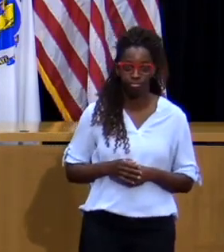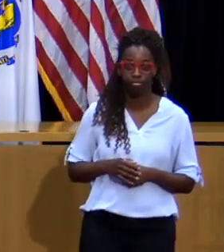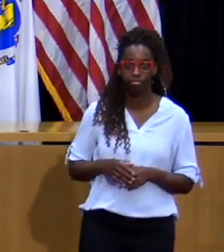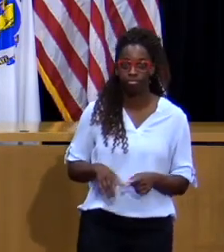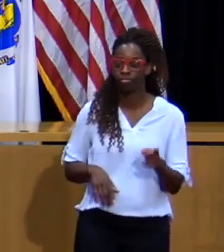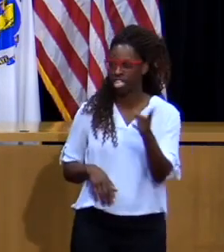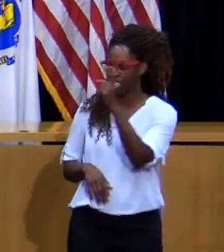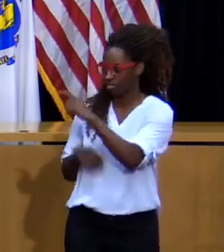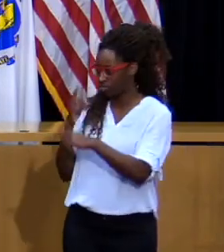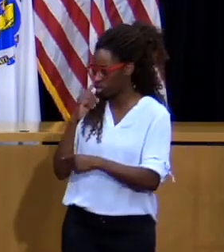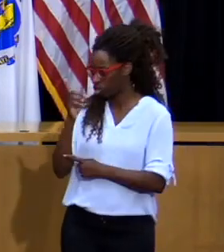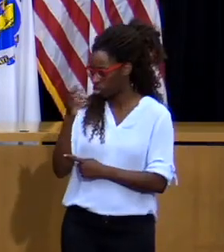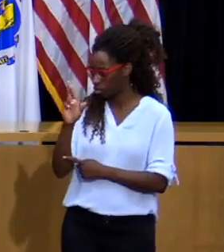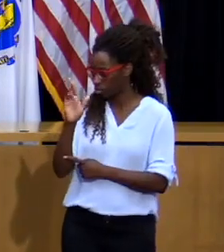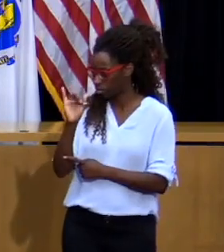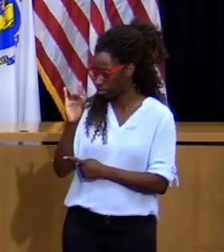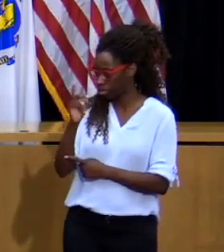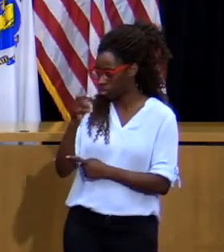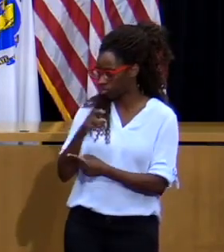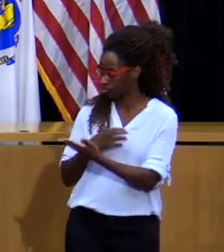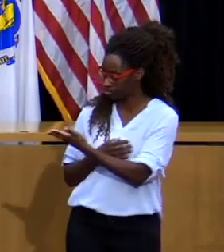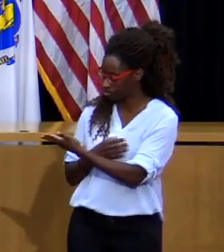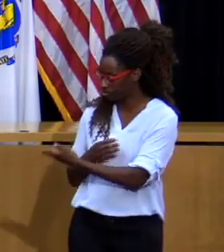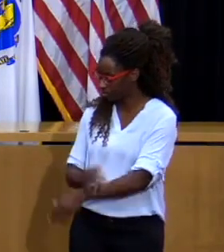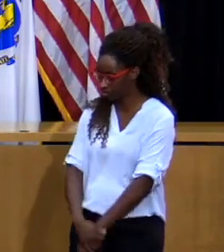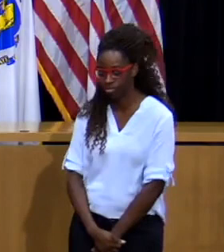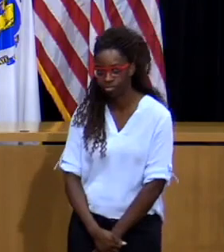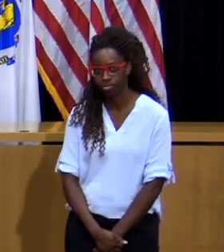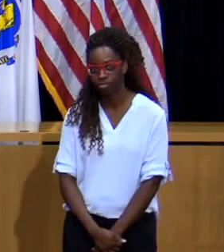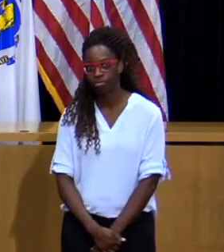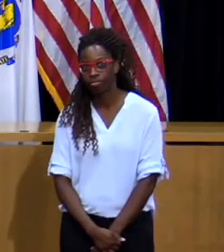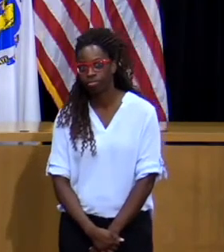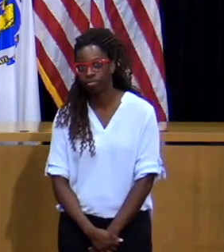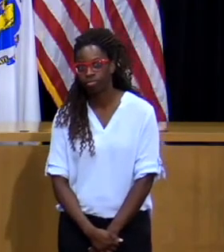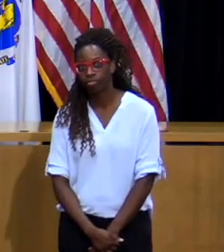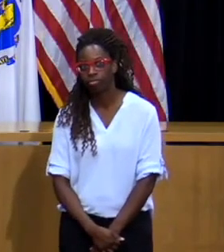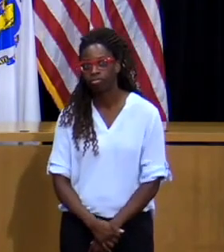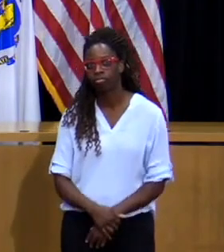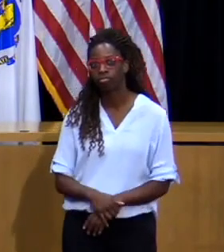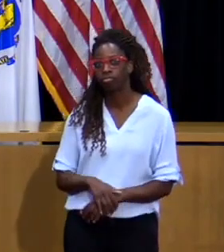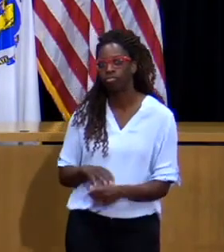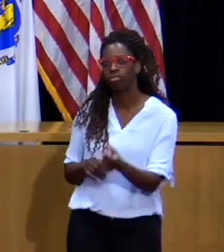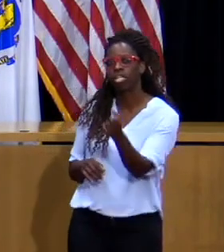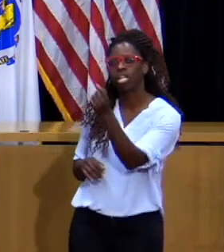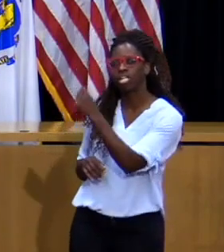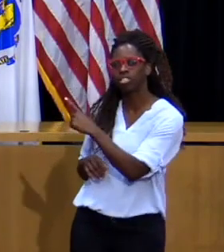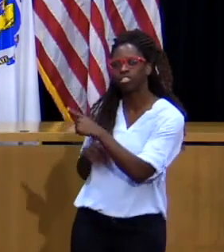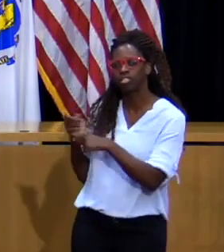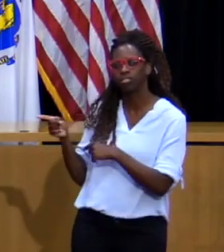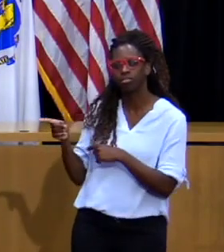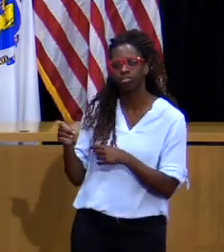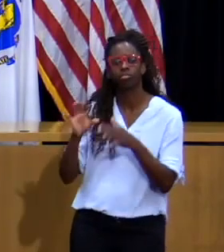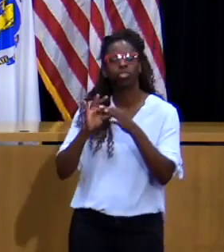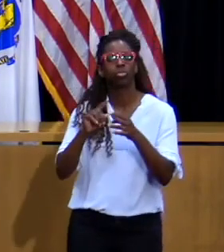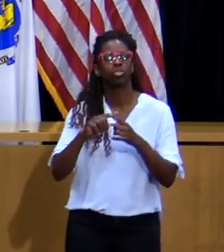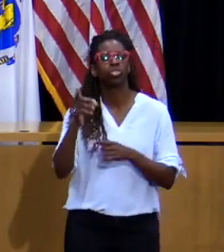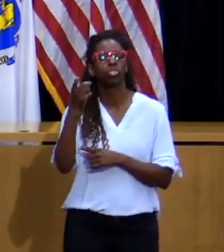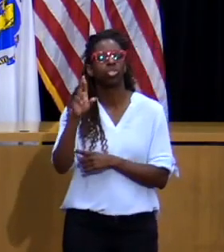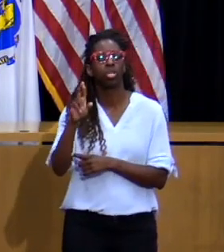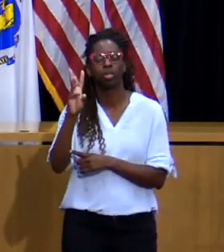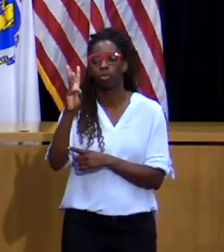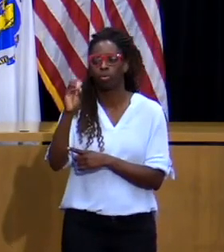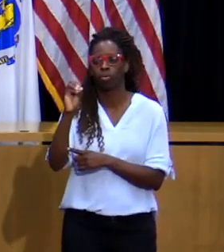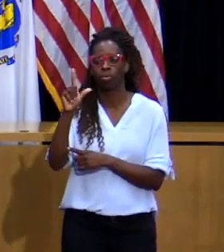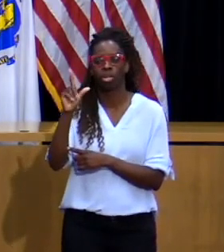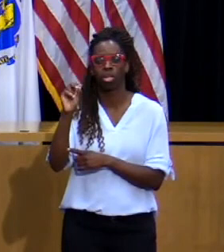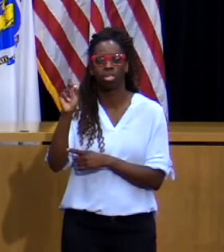is perhaps a loss for Mass General, a gain for the nation. But could you react to Dr. Walensky being named the director of the